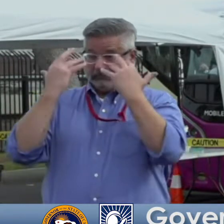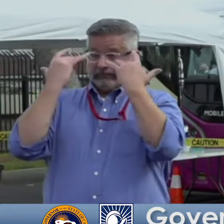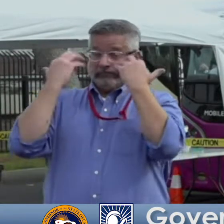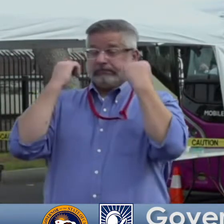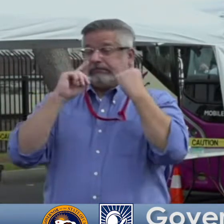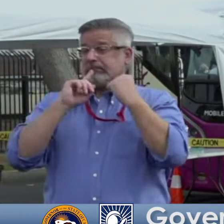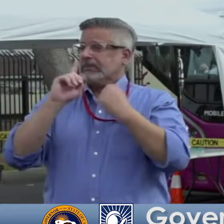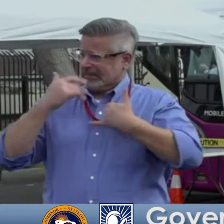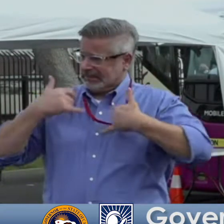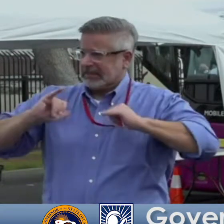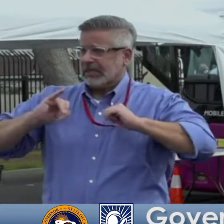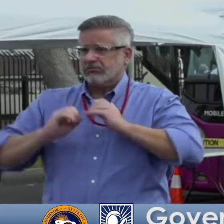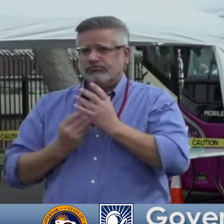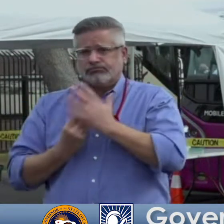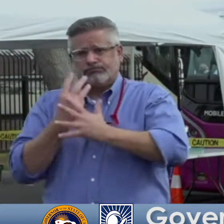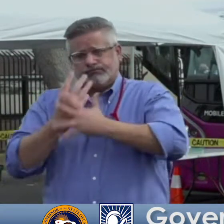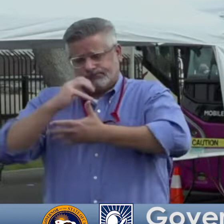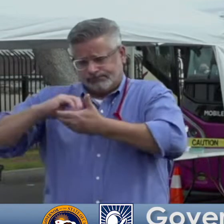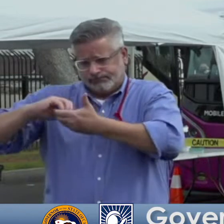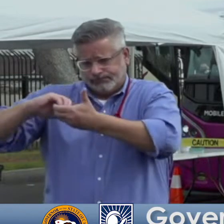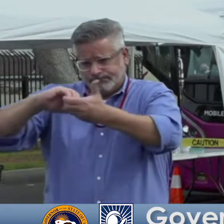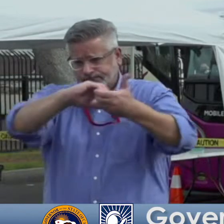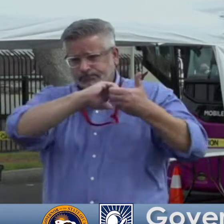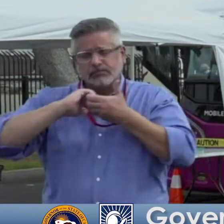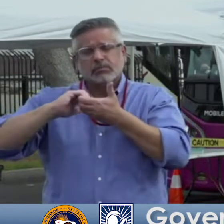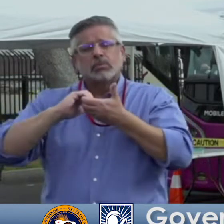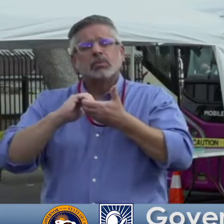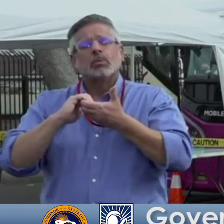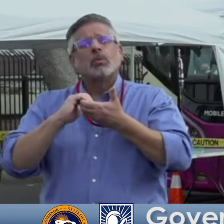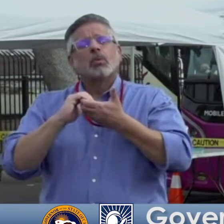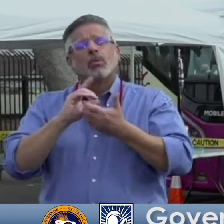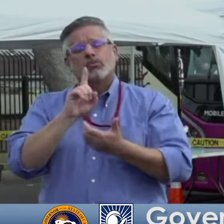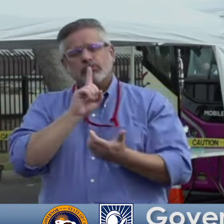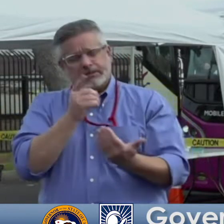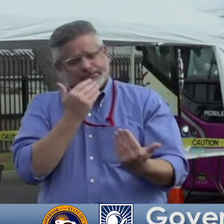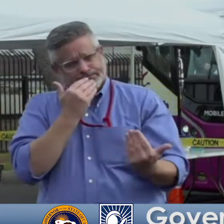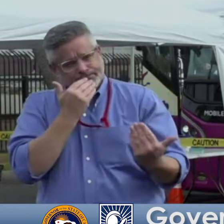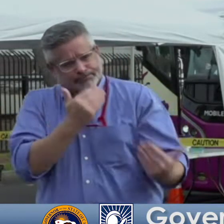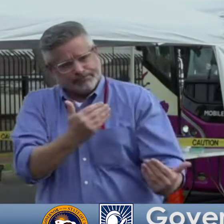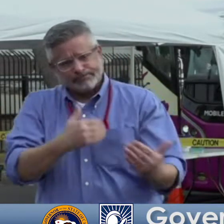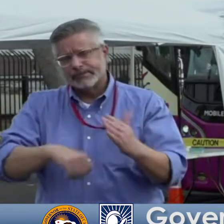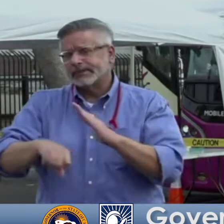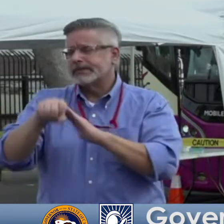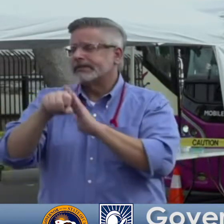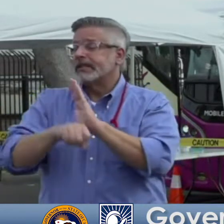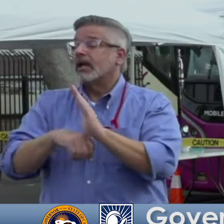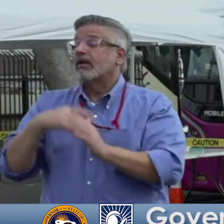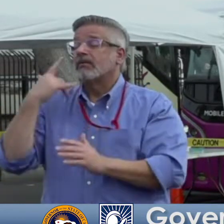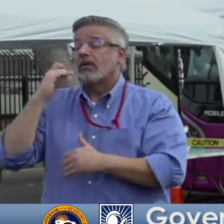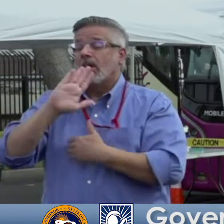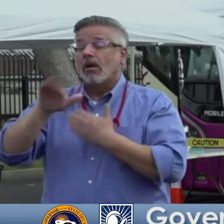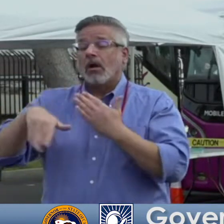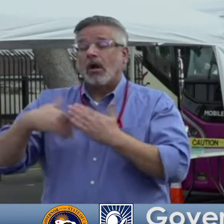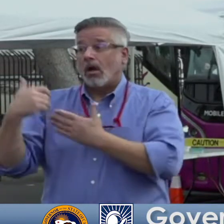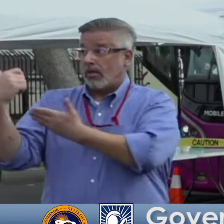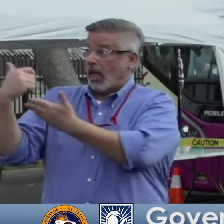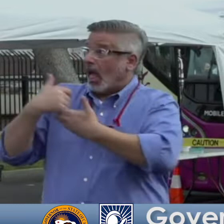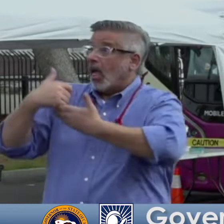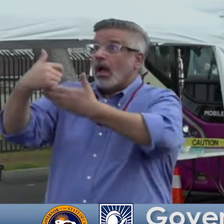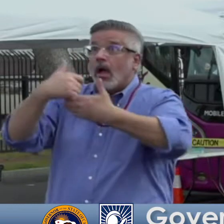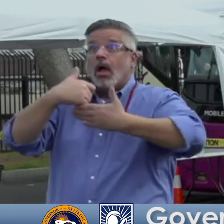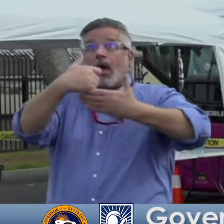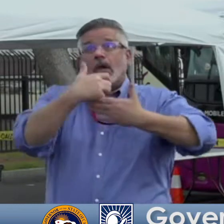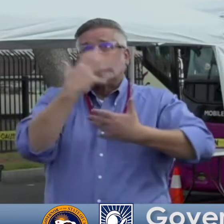expanded. I want to profoundly thank you and the state of California for all the help that you have